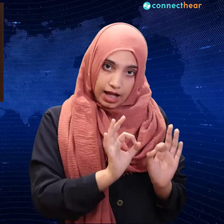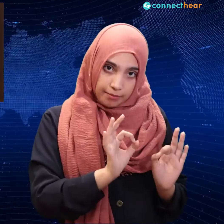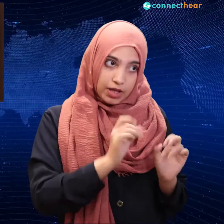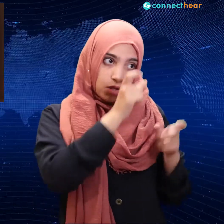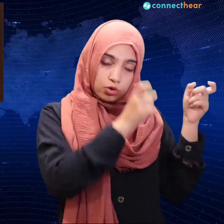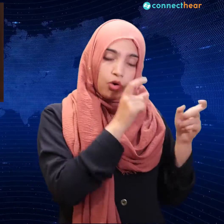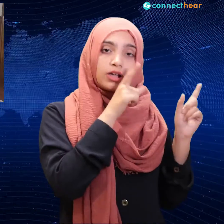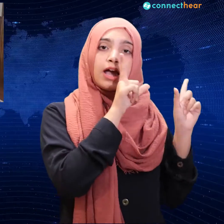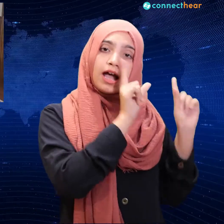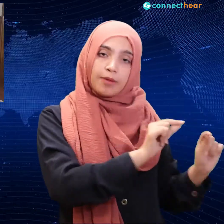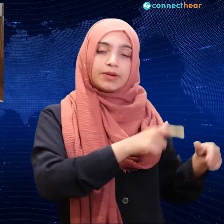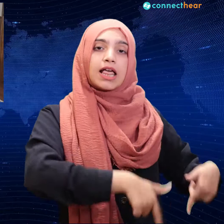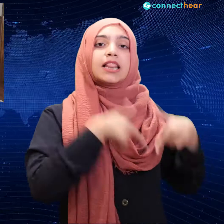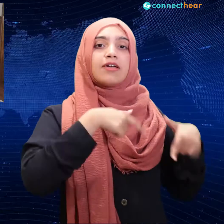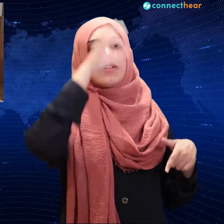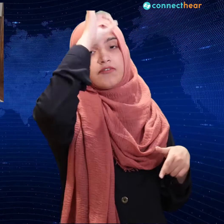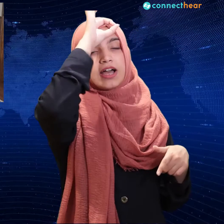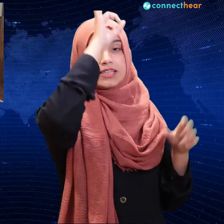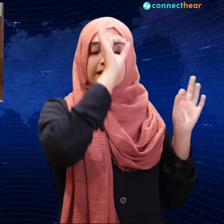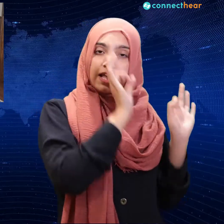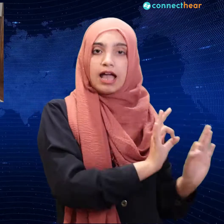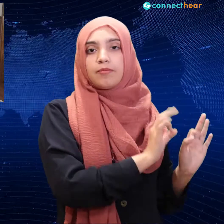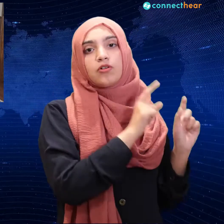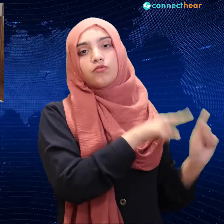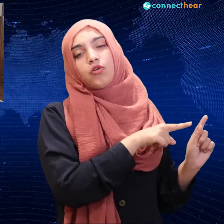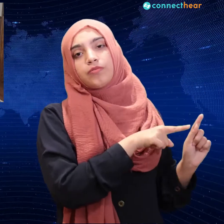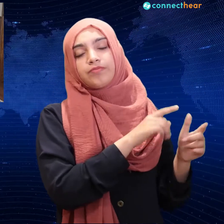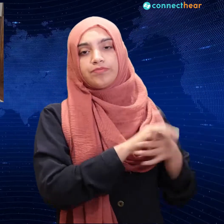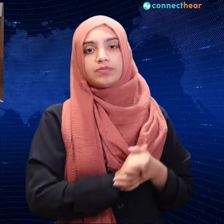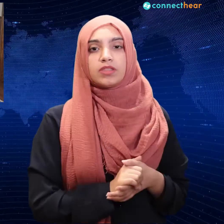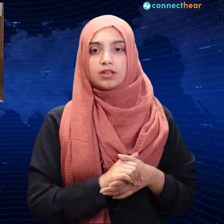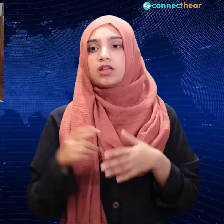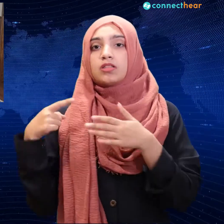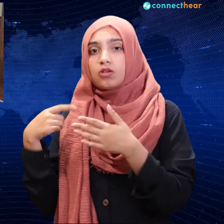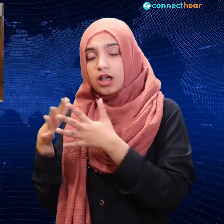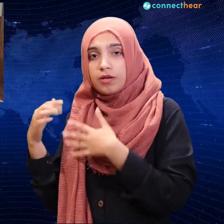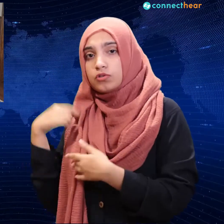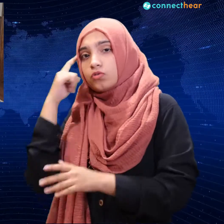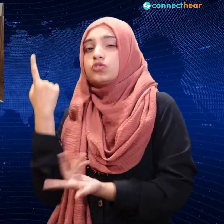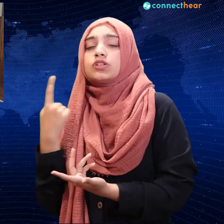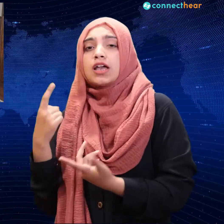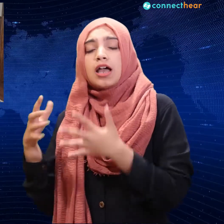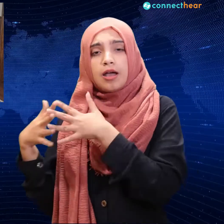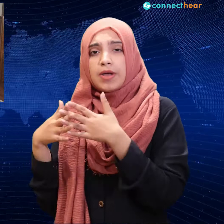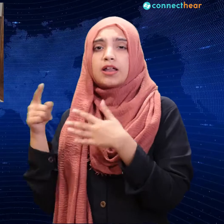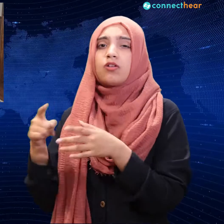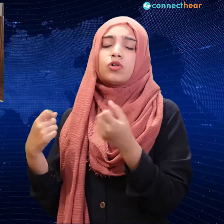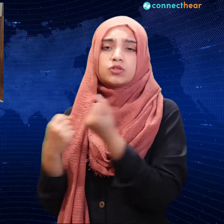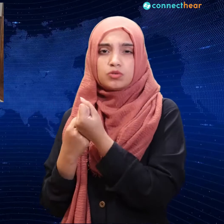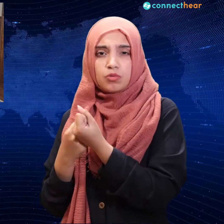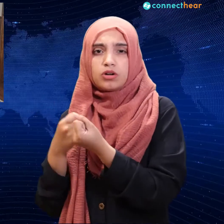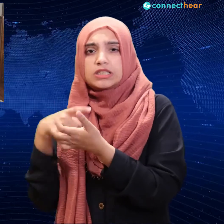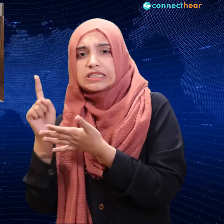Afghanistan. What they are terrorist organization prescribed and designated by the US and the UN, sir, with respect. All very well calling